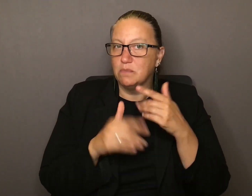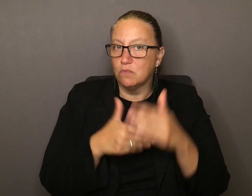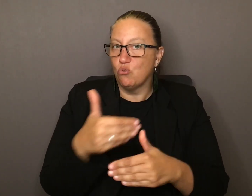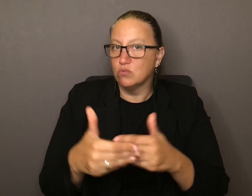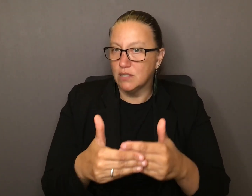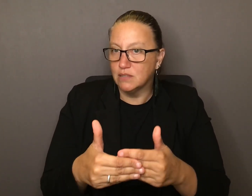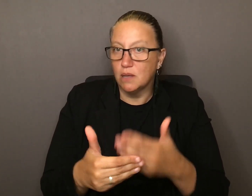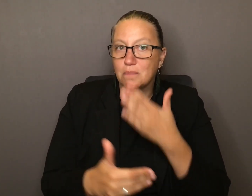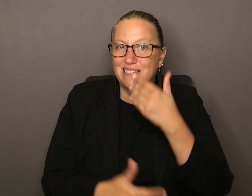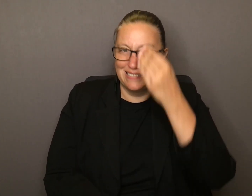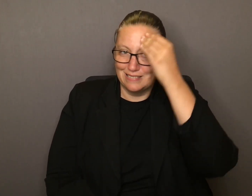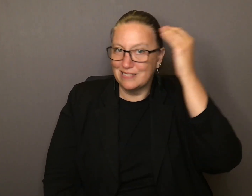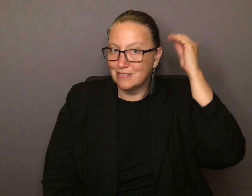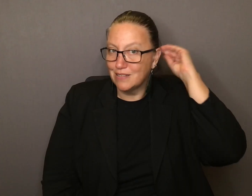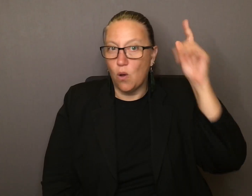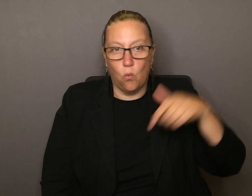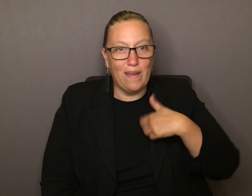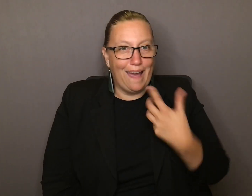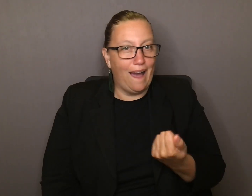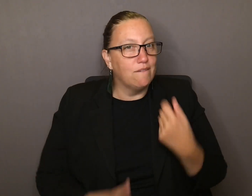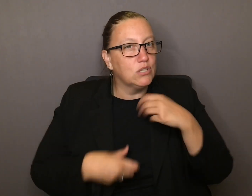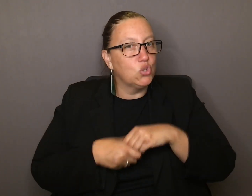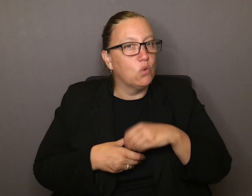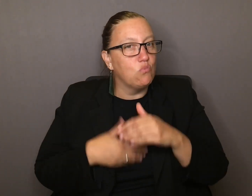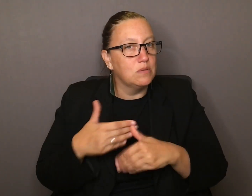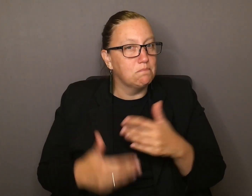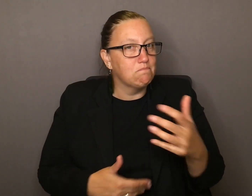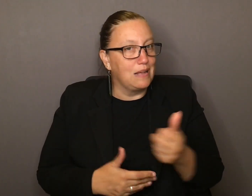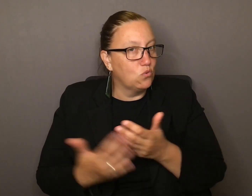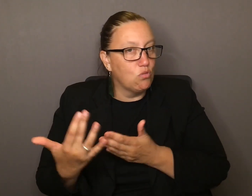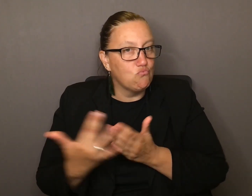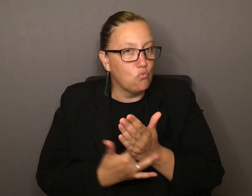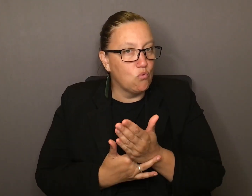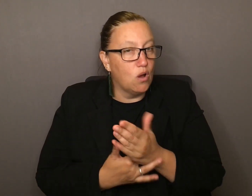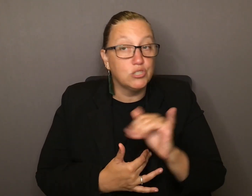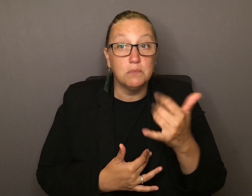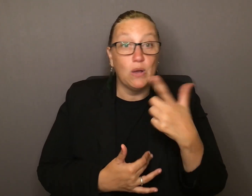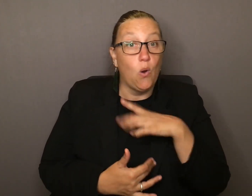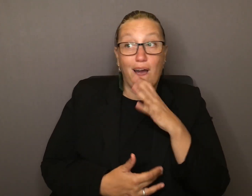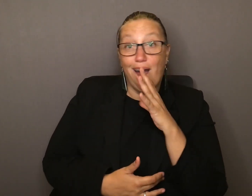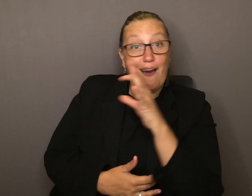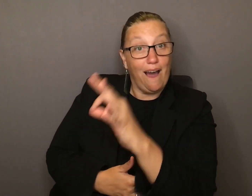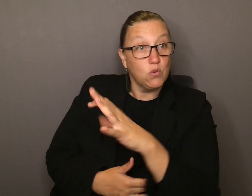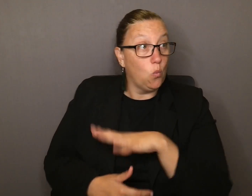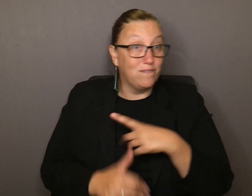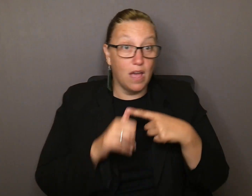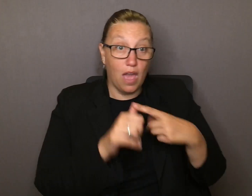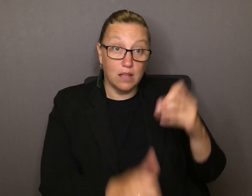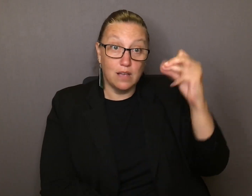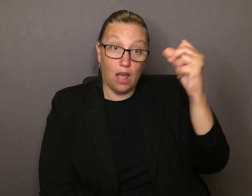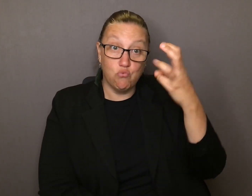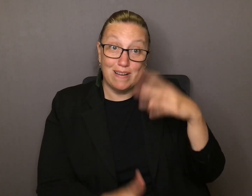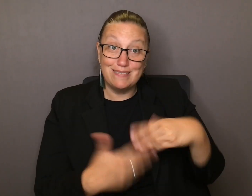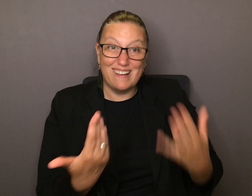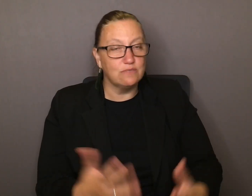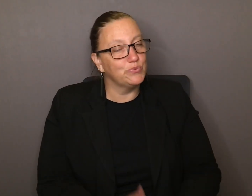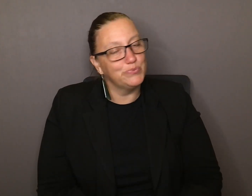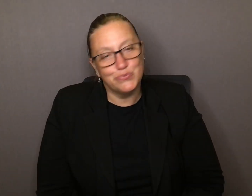just understanding that we have those internal processes, just because you've reached out to us doesn't mean we can get back to you in 3 days with a yes or a no.